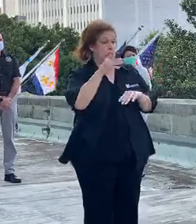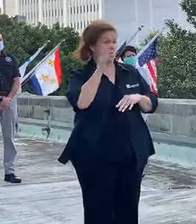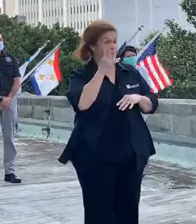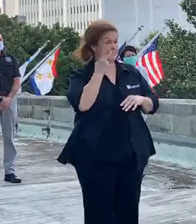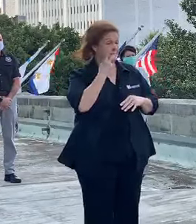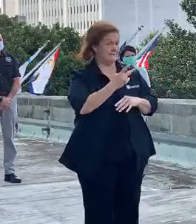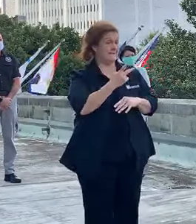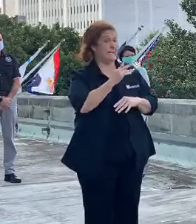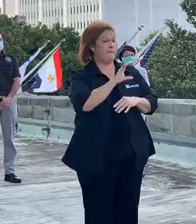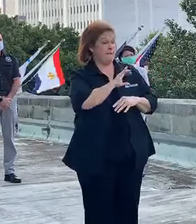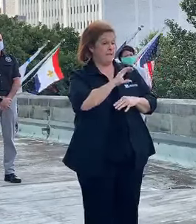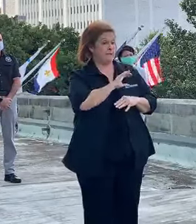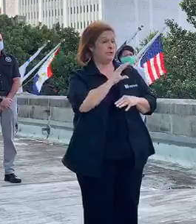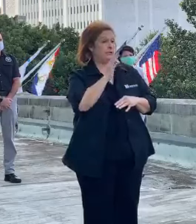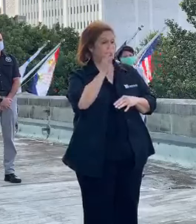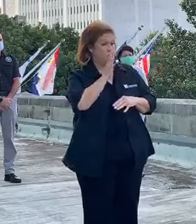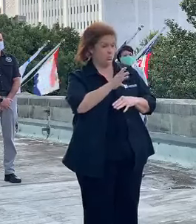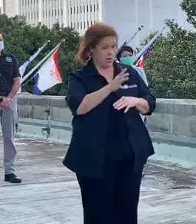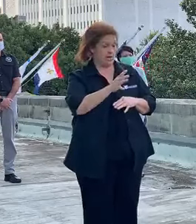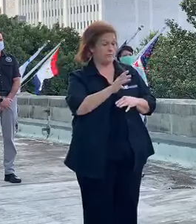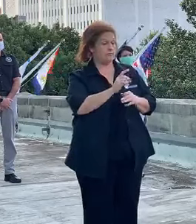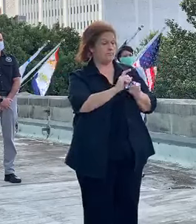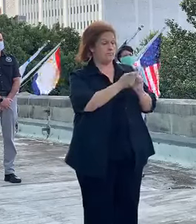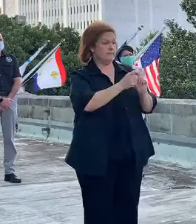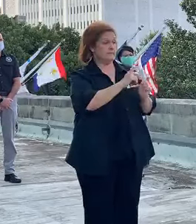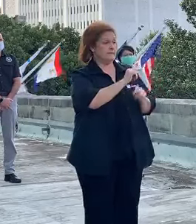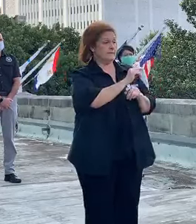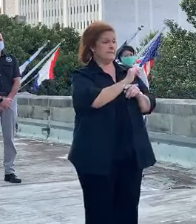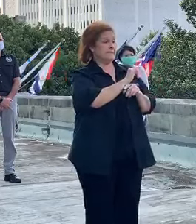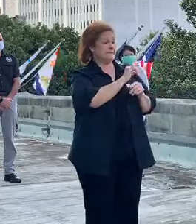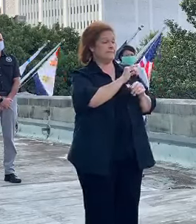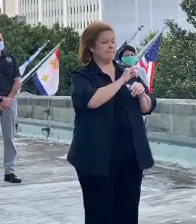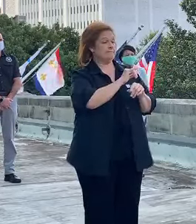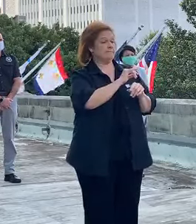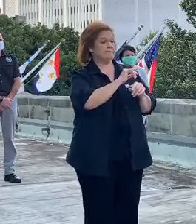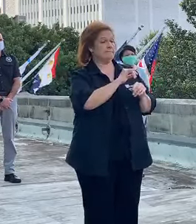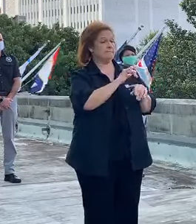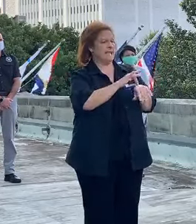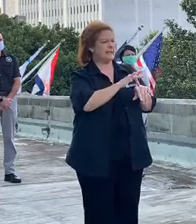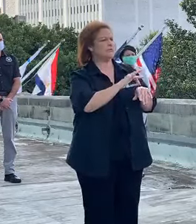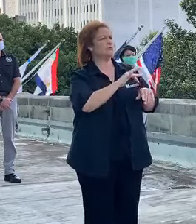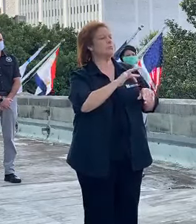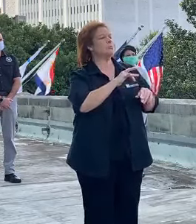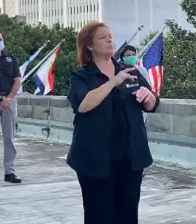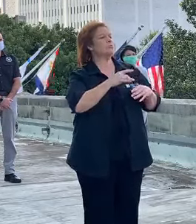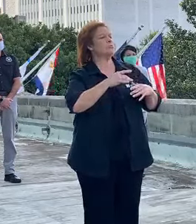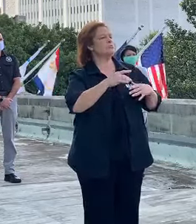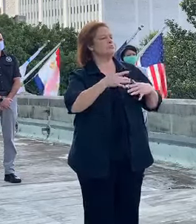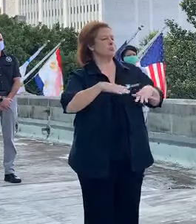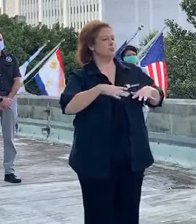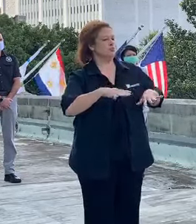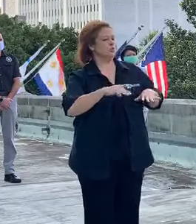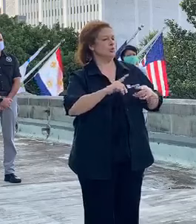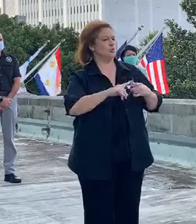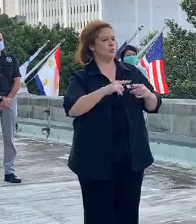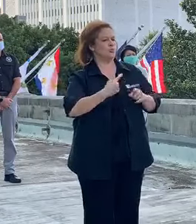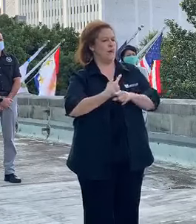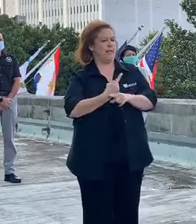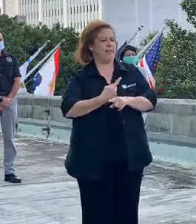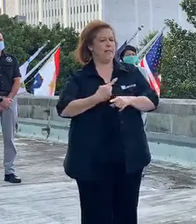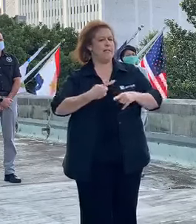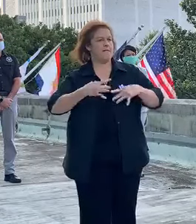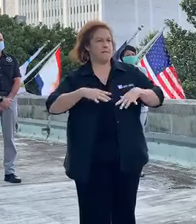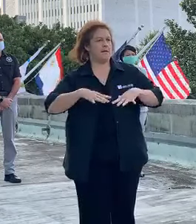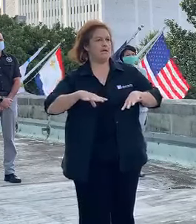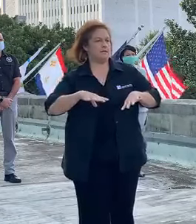officers will transition from our tactical duty uniforms to our regular dress uniforms that we are so well